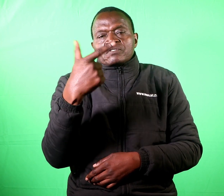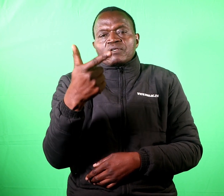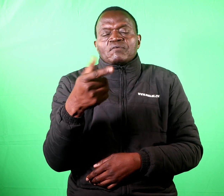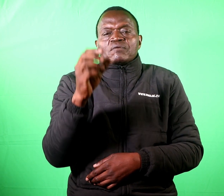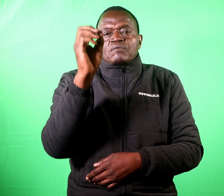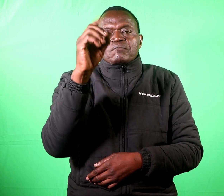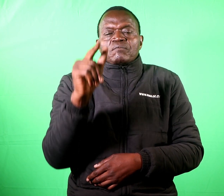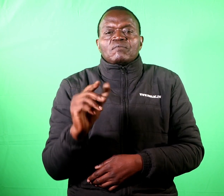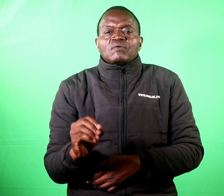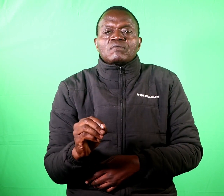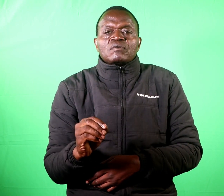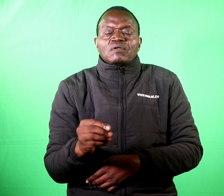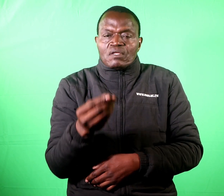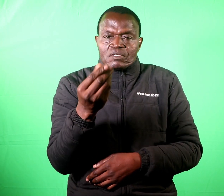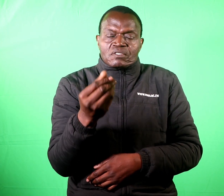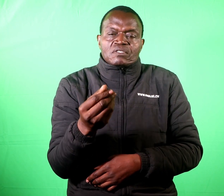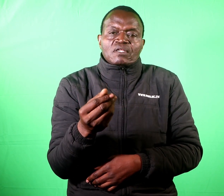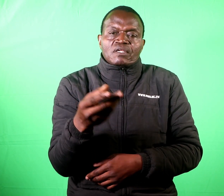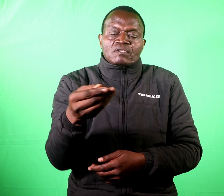22.7%, salary or wages